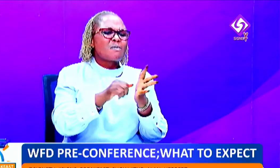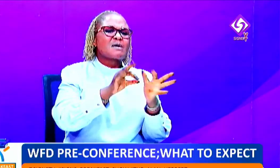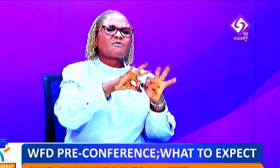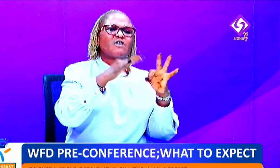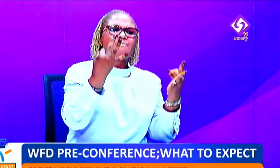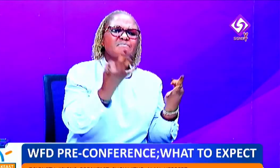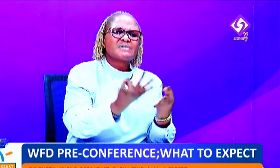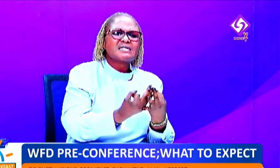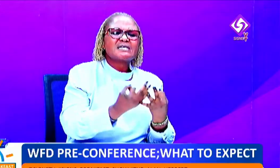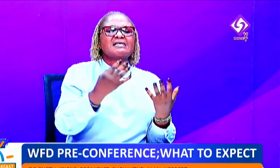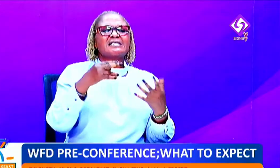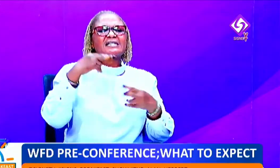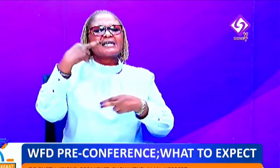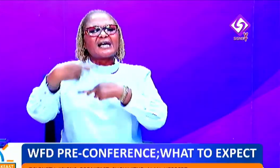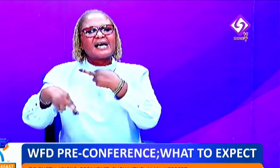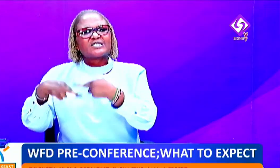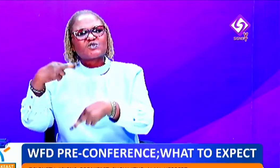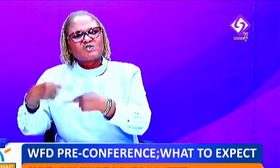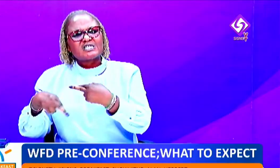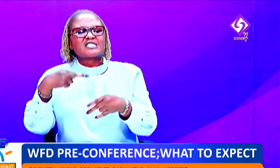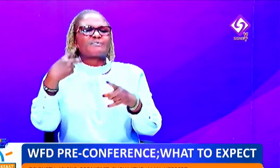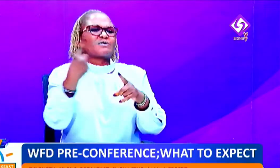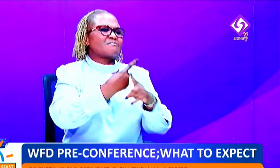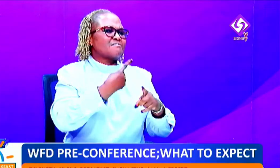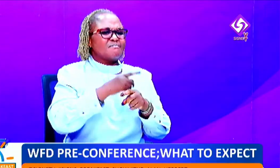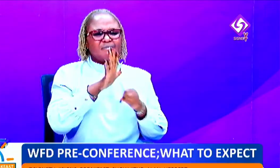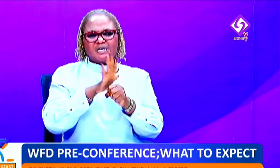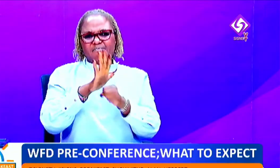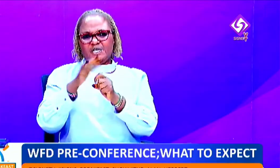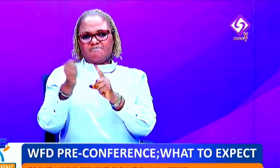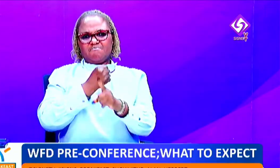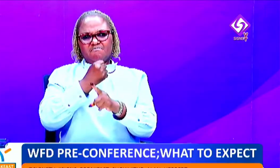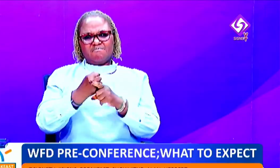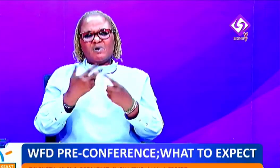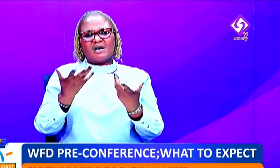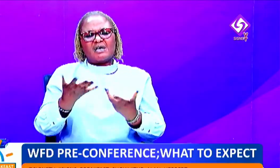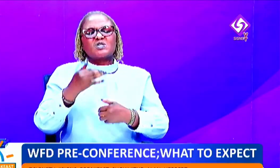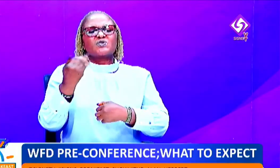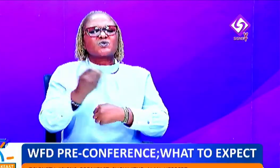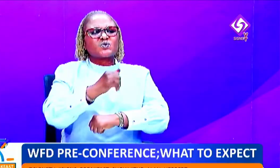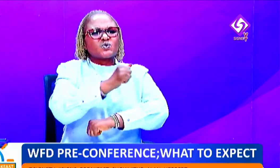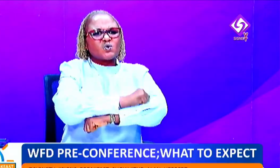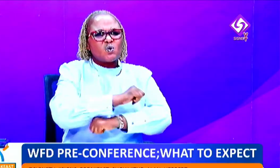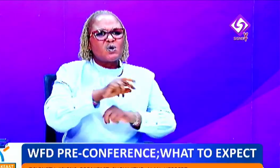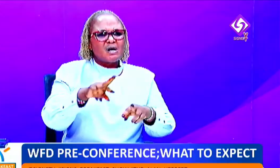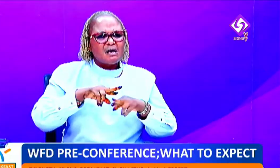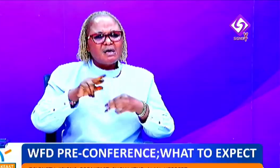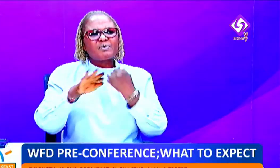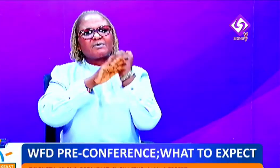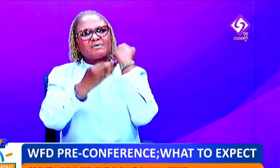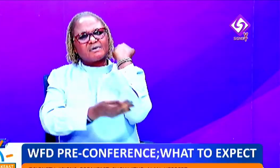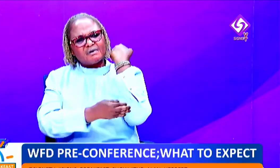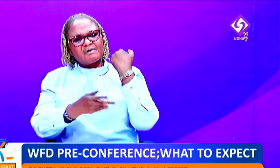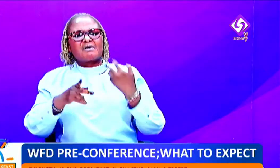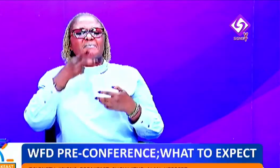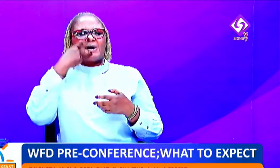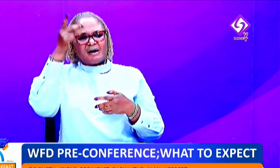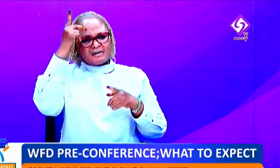Maybe if we could report a problem in their relationships or intimate partner violence that they were experiencing at home, or maybe even issues of